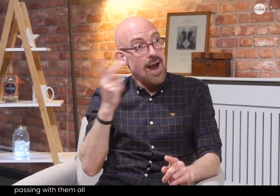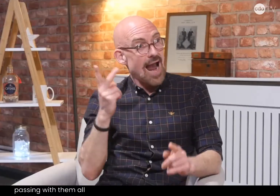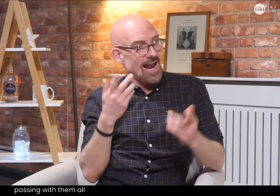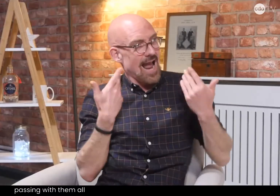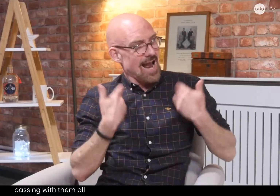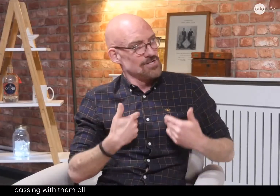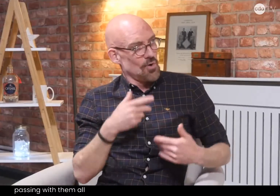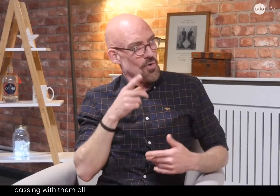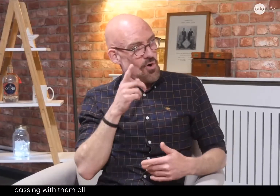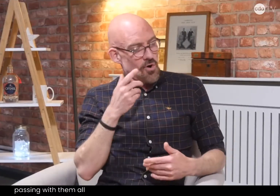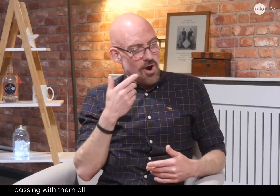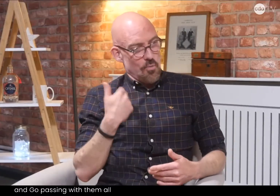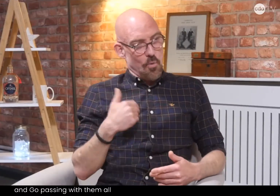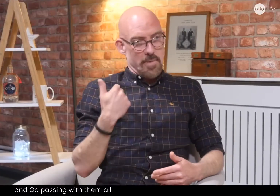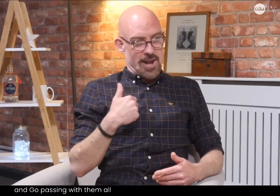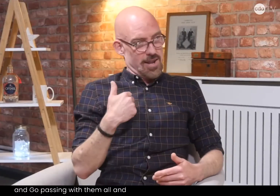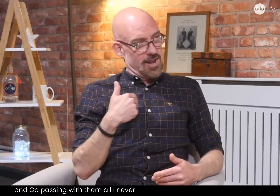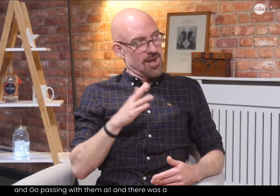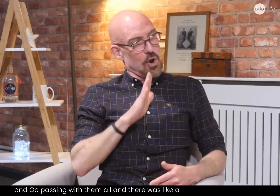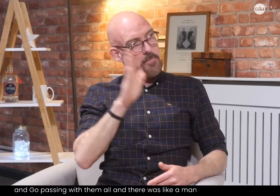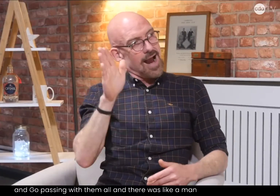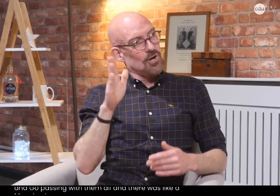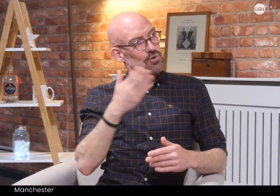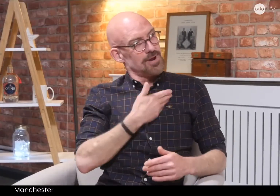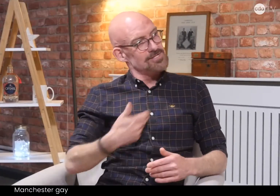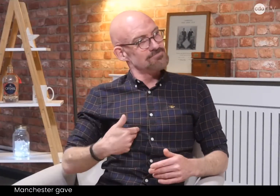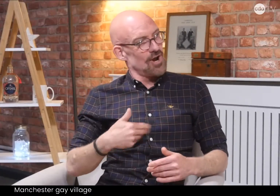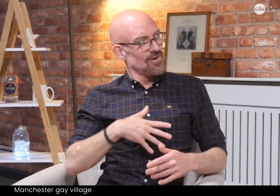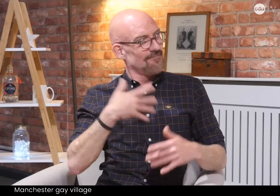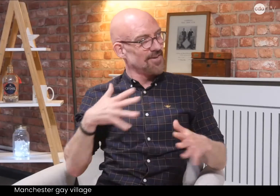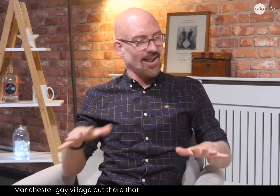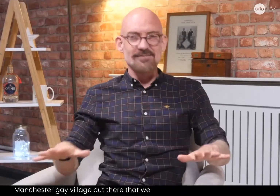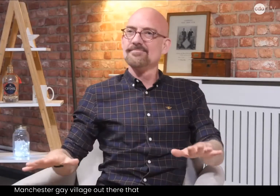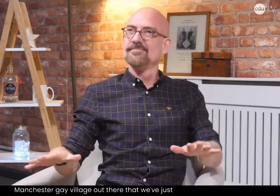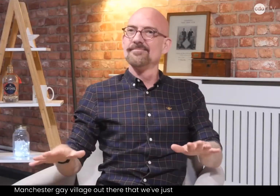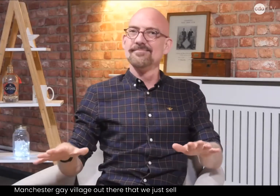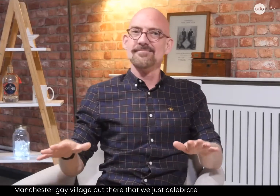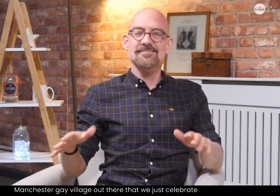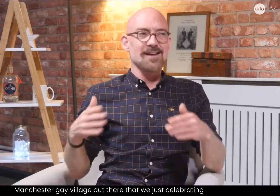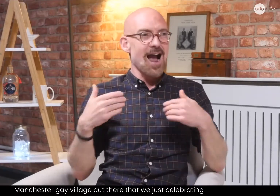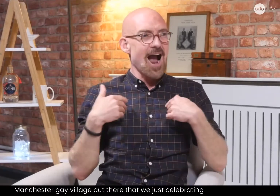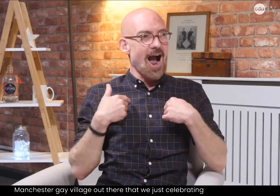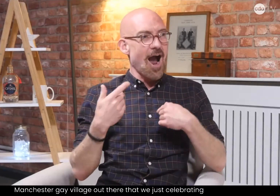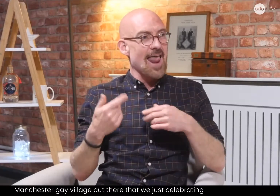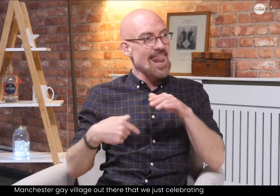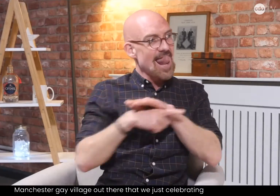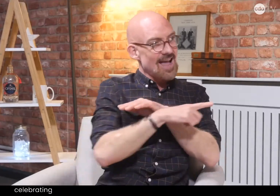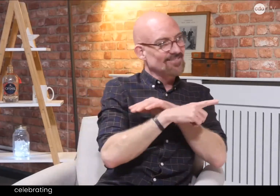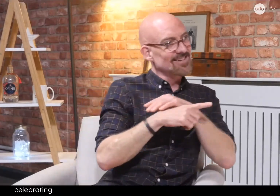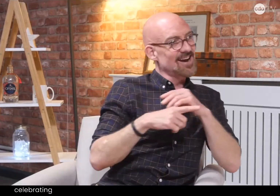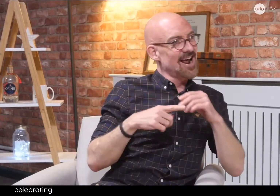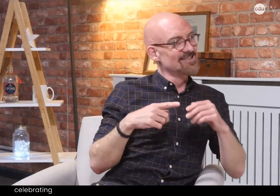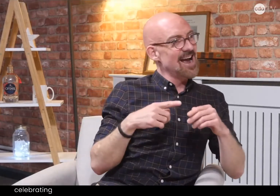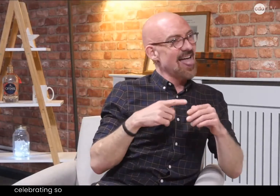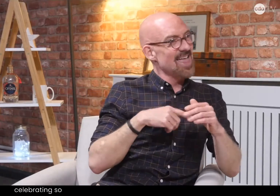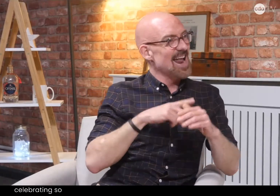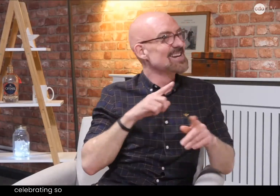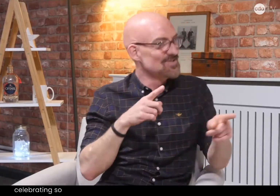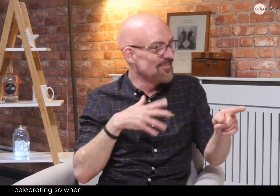And there was like a Manchester gay village out there that we used to celebrate in. So when you went back to Middlesbrough, did